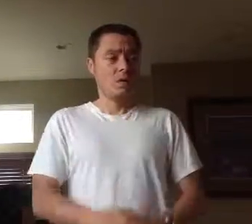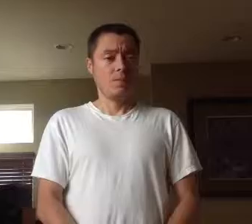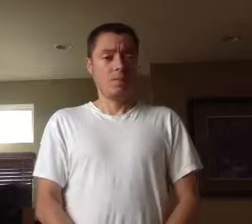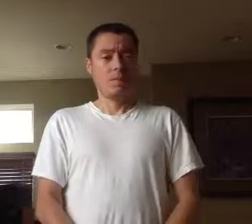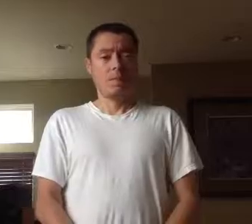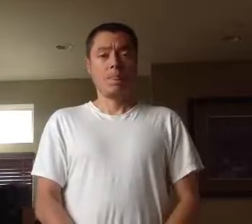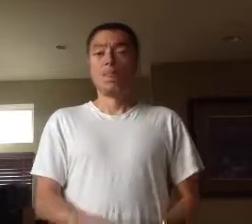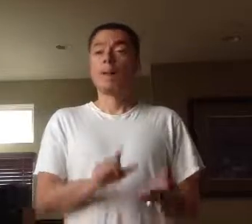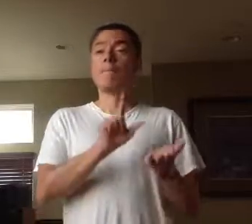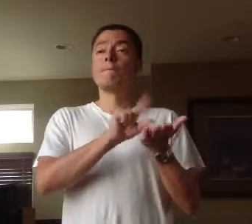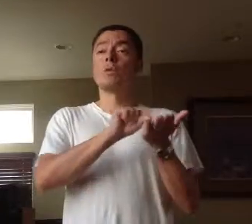Printer.